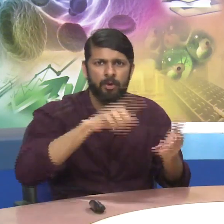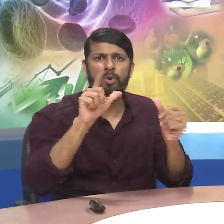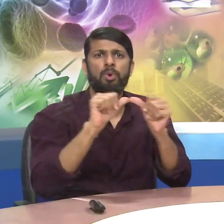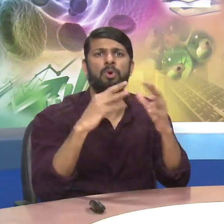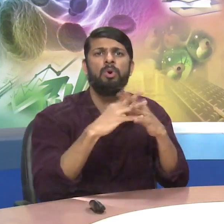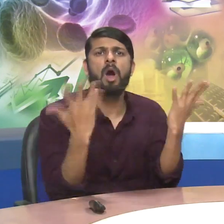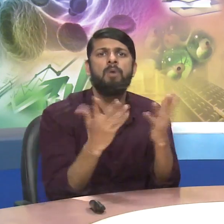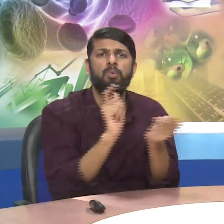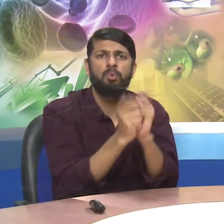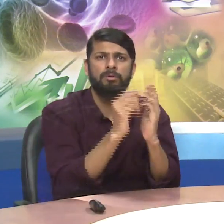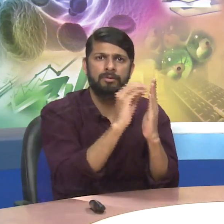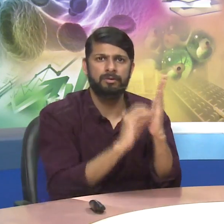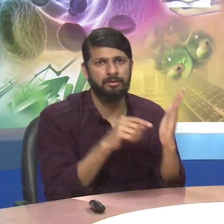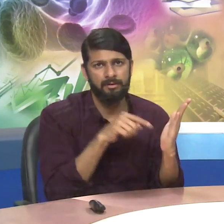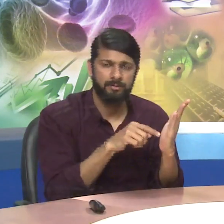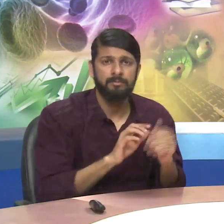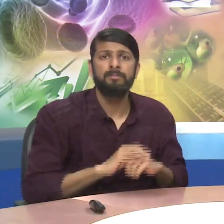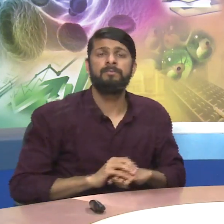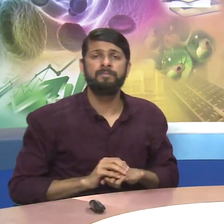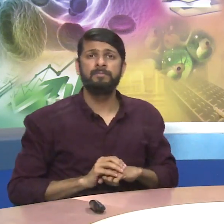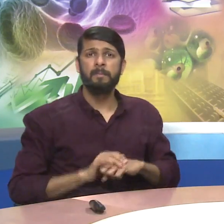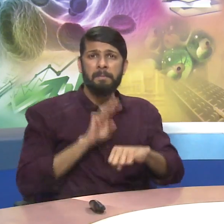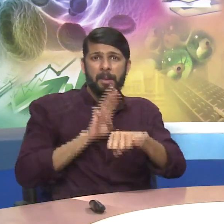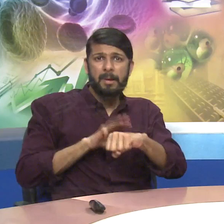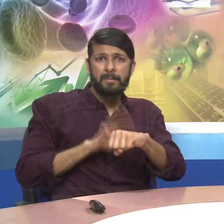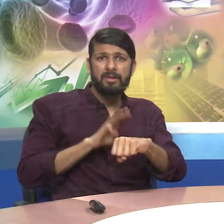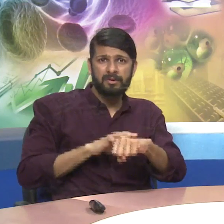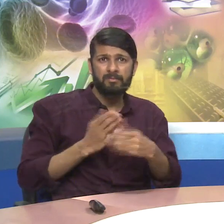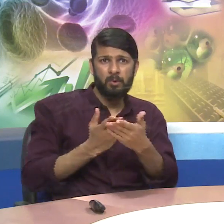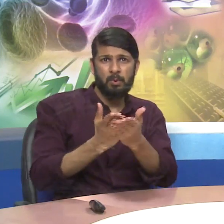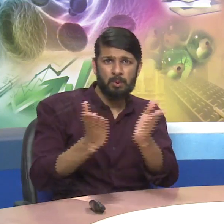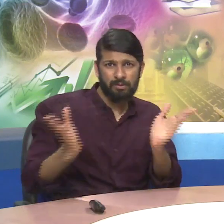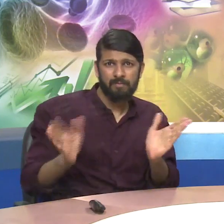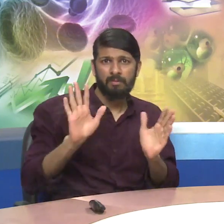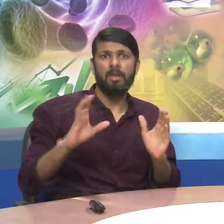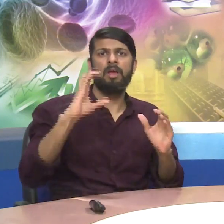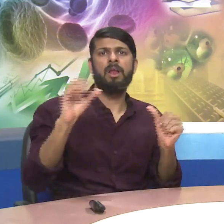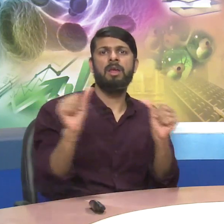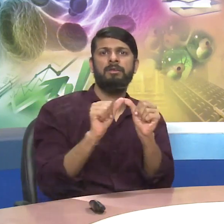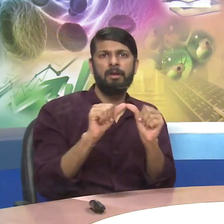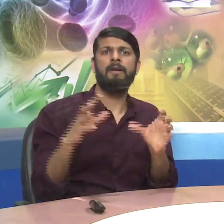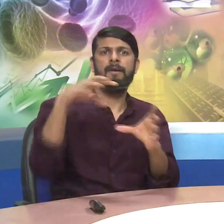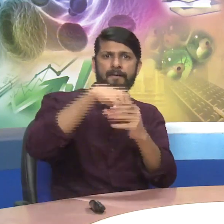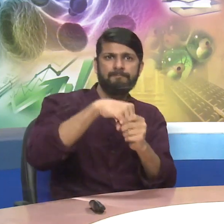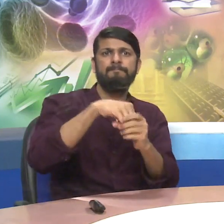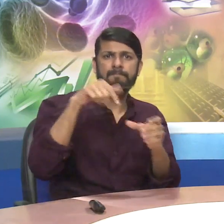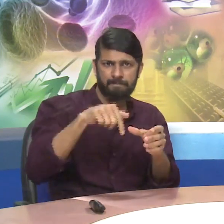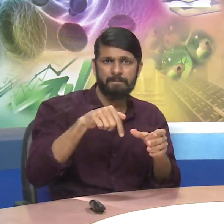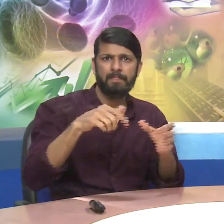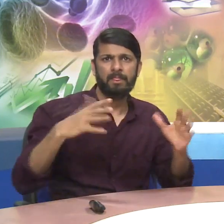The members of the Constituent Assembly were indirectly elected by the members of the